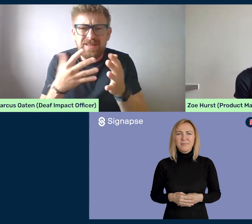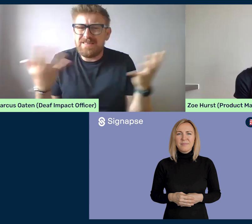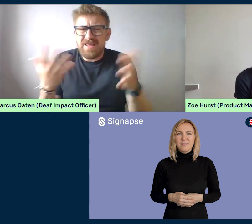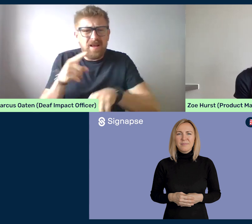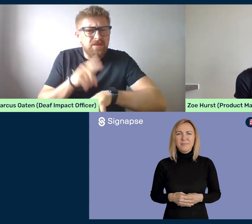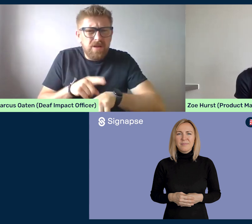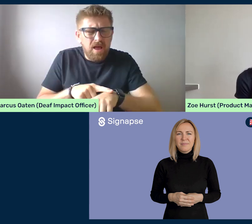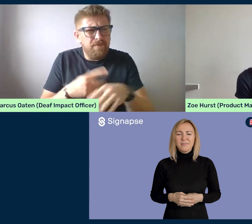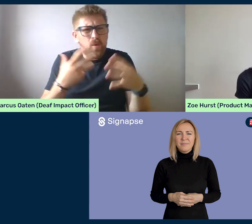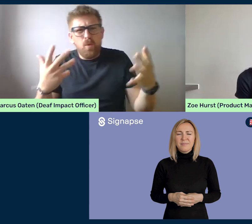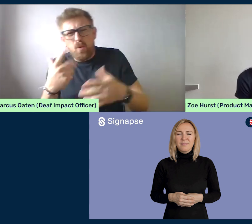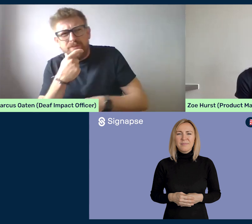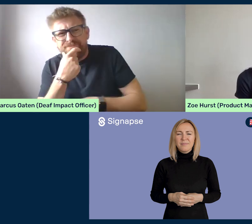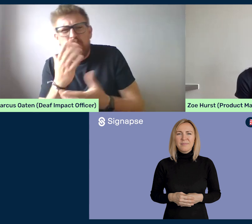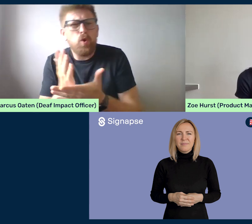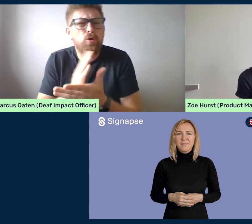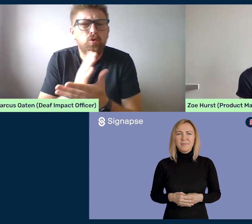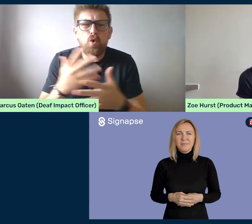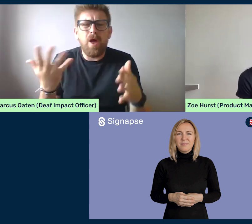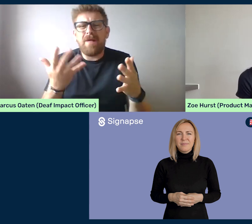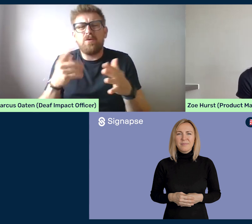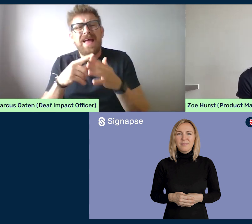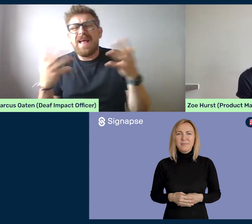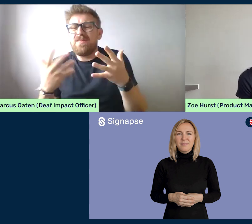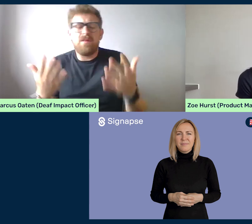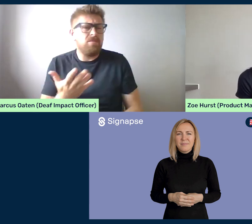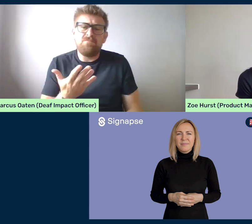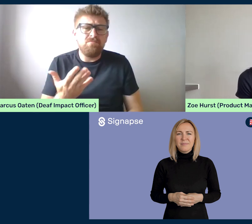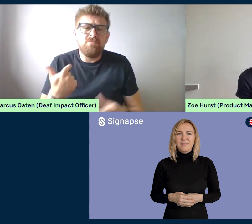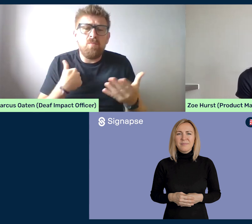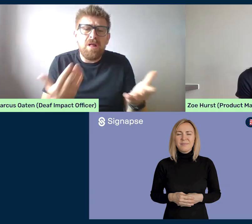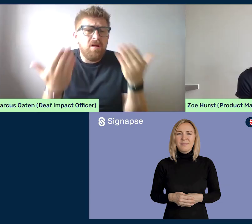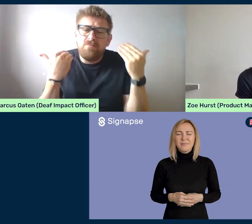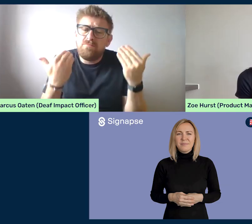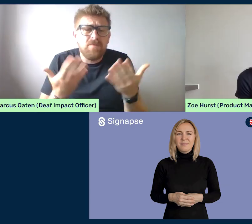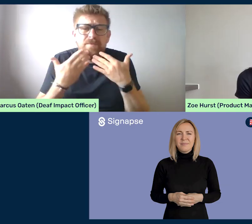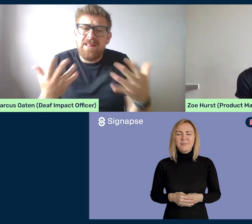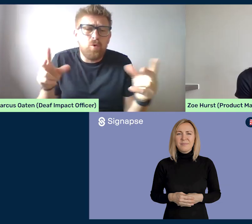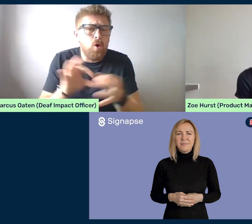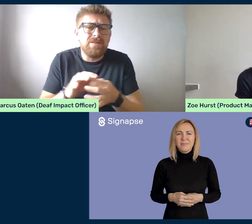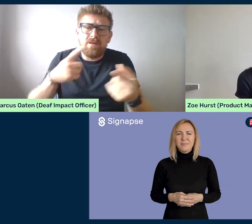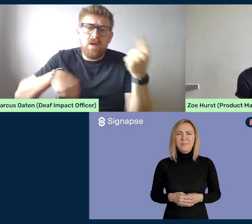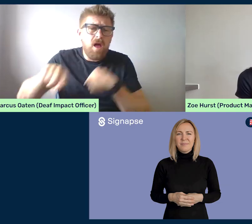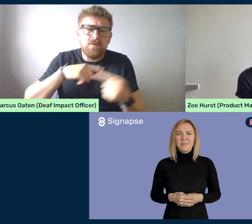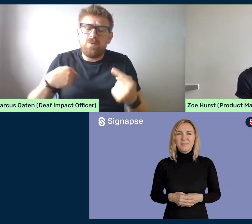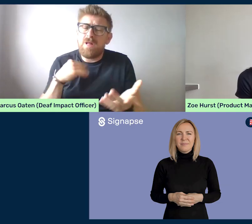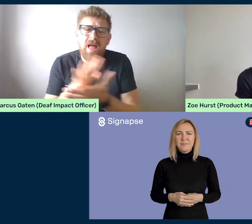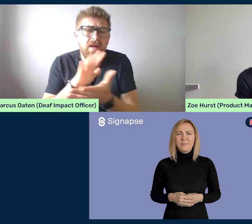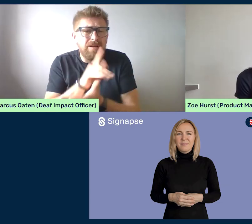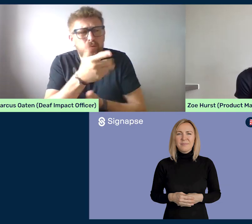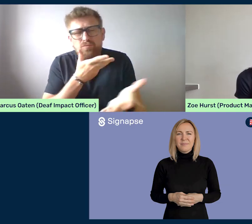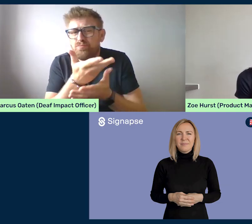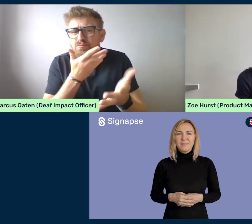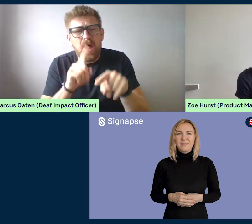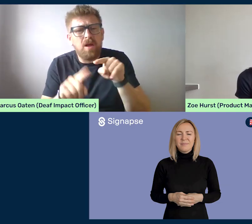the demonstrations. So if you have any questions, anytime you want to raise a comment or you're unsure of anything, please